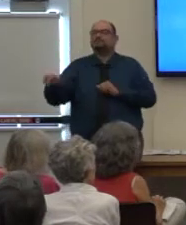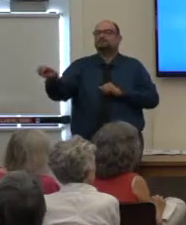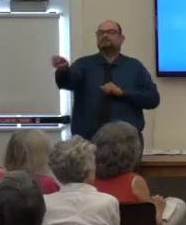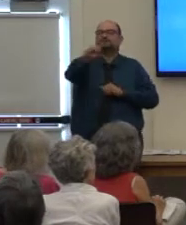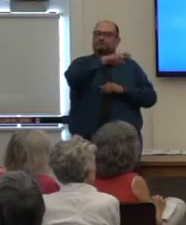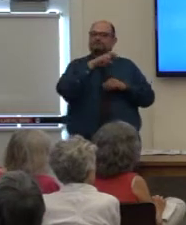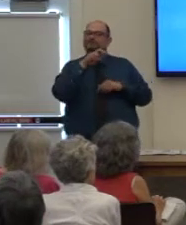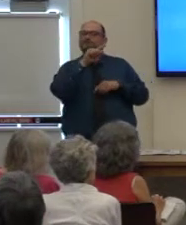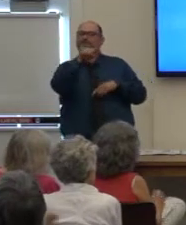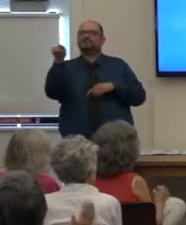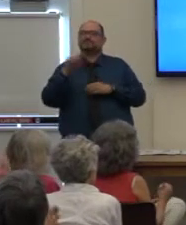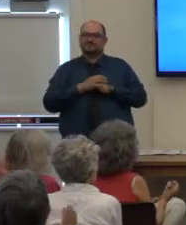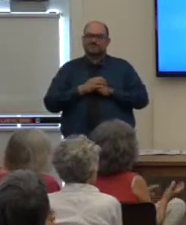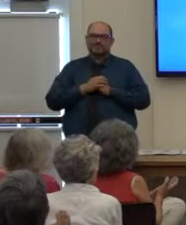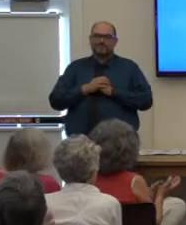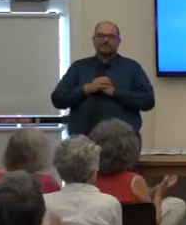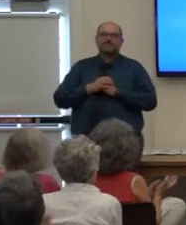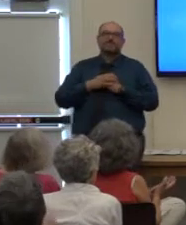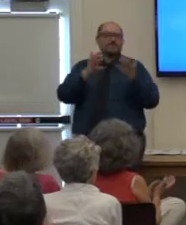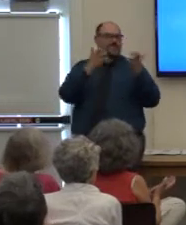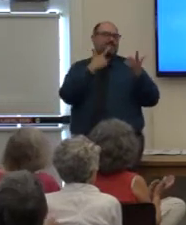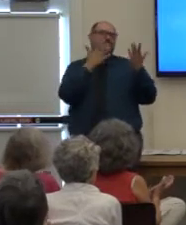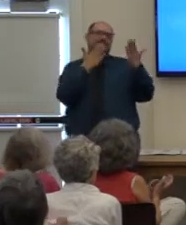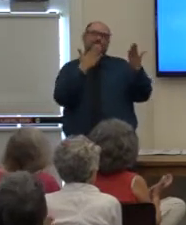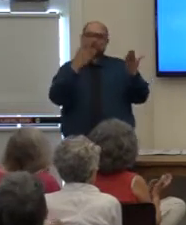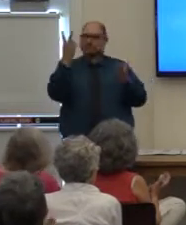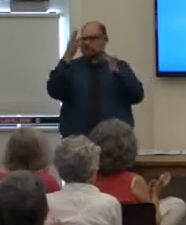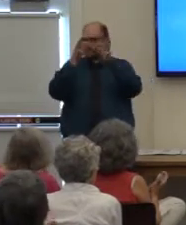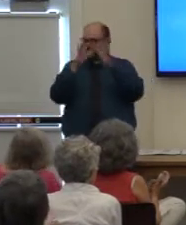all of our guests tonight.